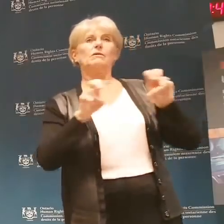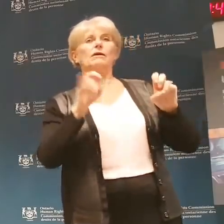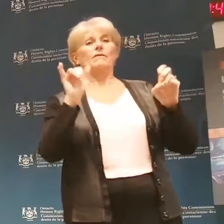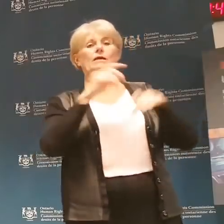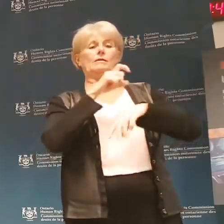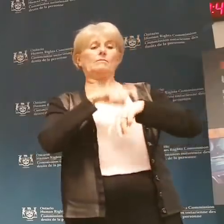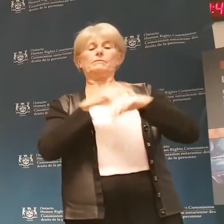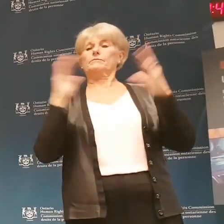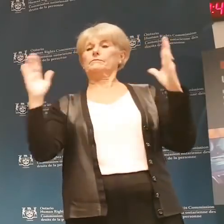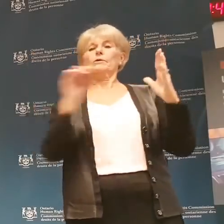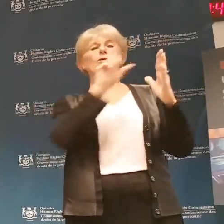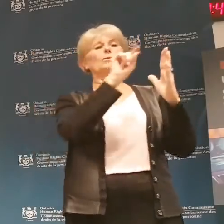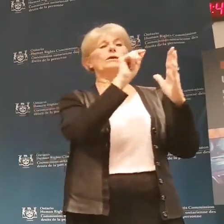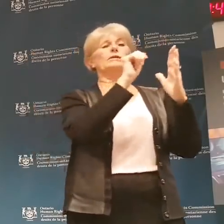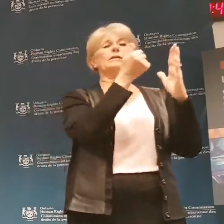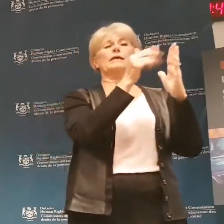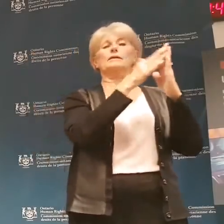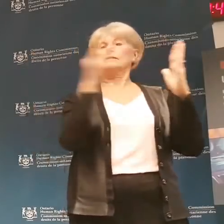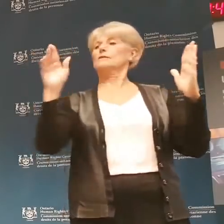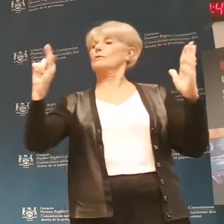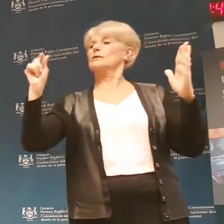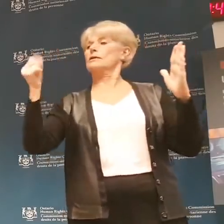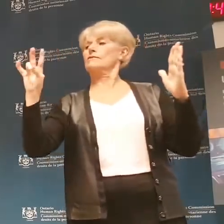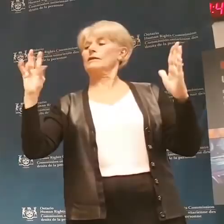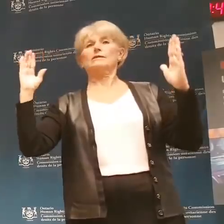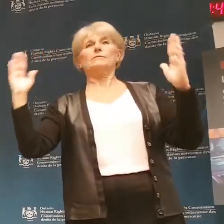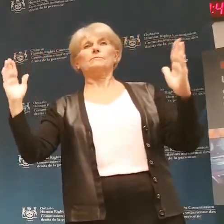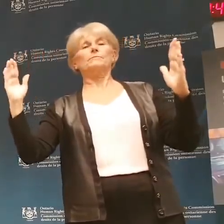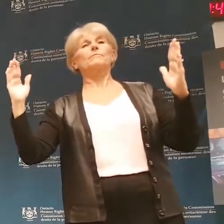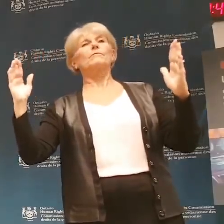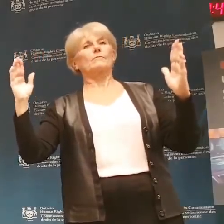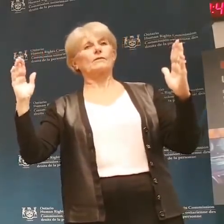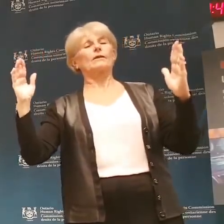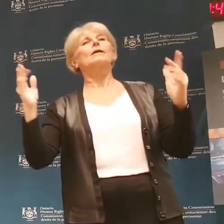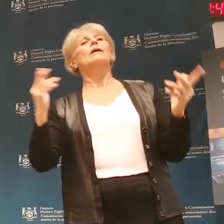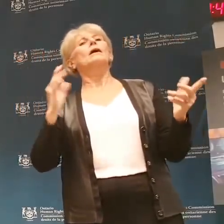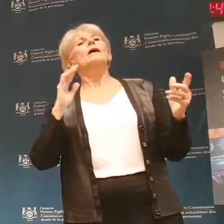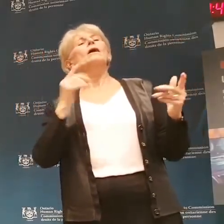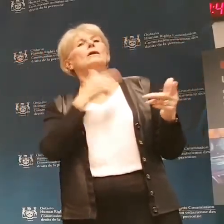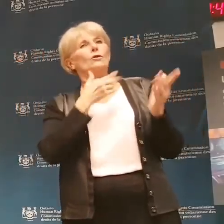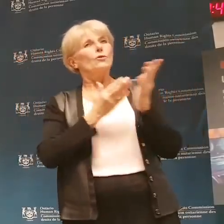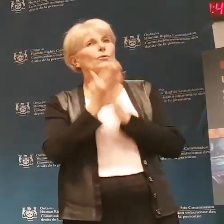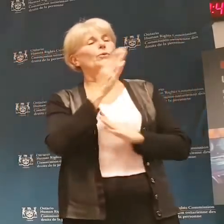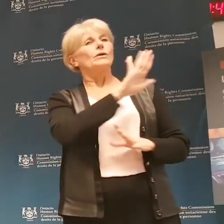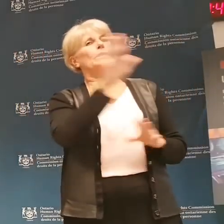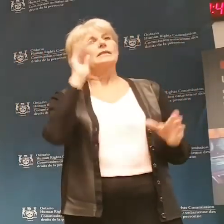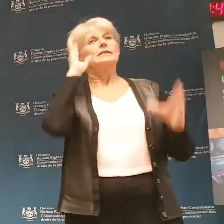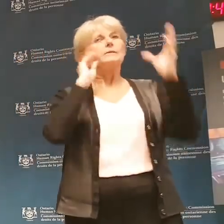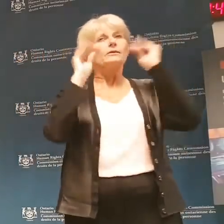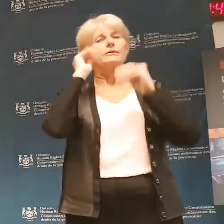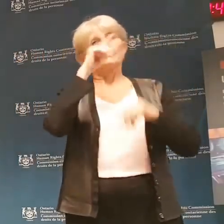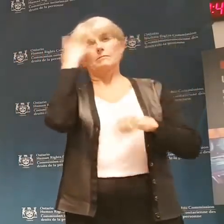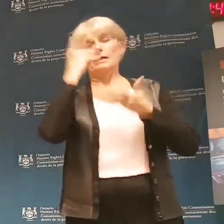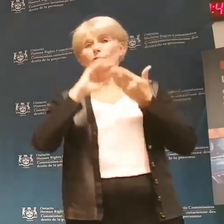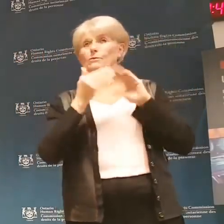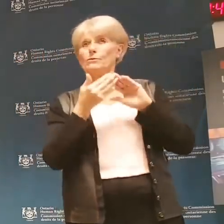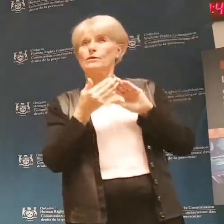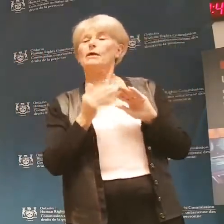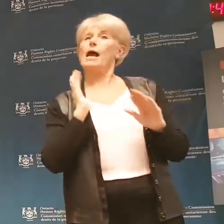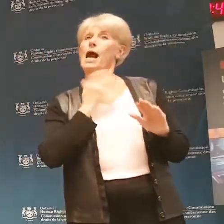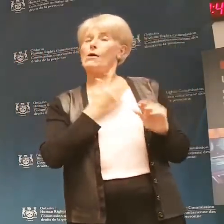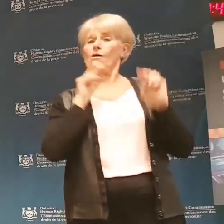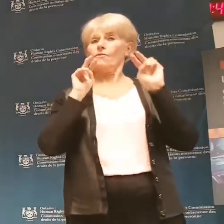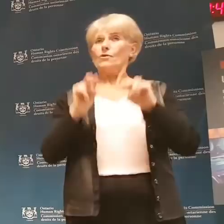period 2010 to 2017 through our lenses and the lived experiences of the black community.